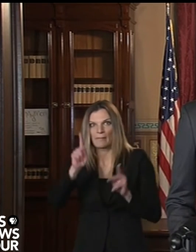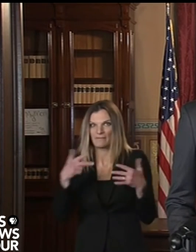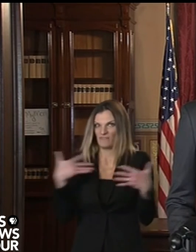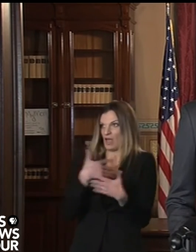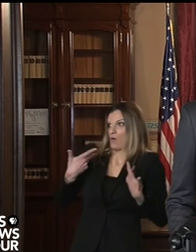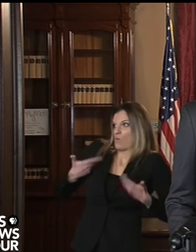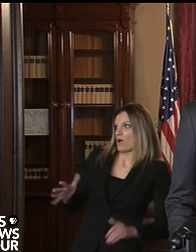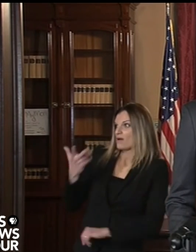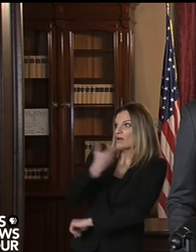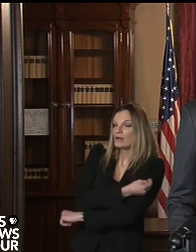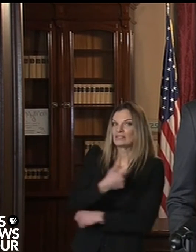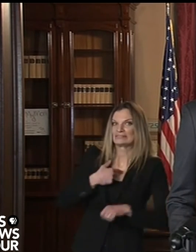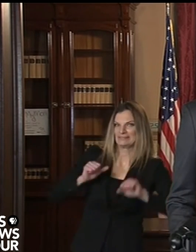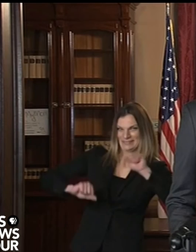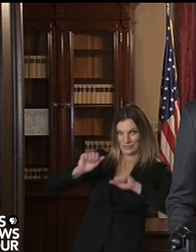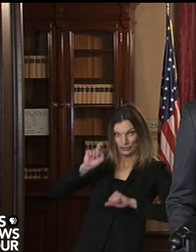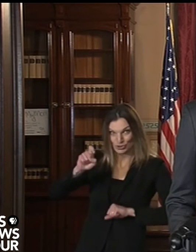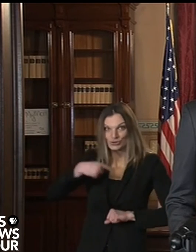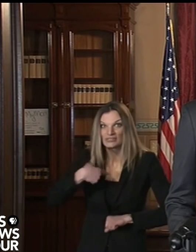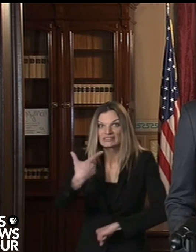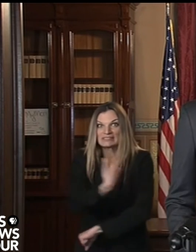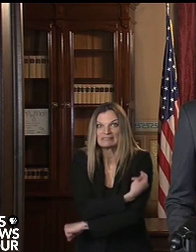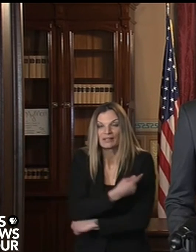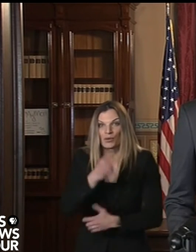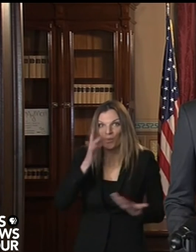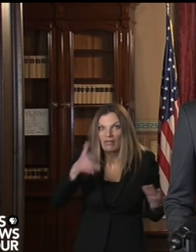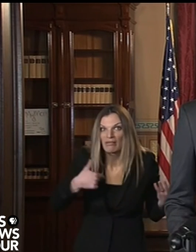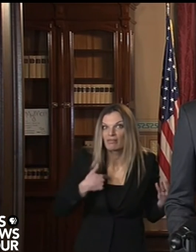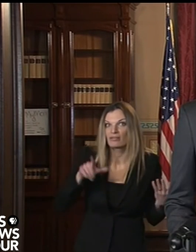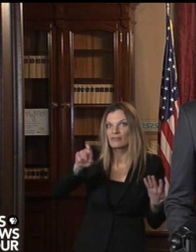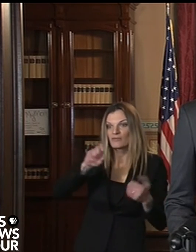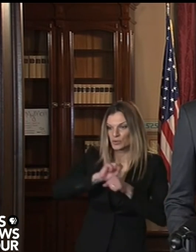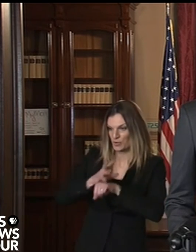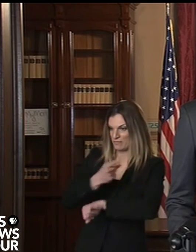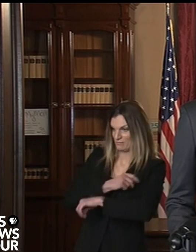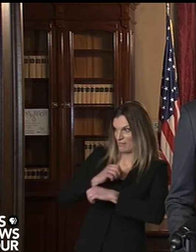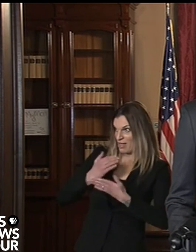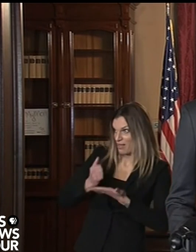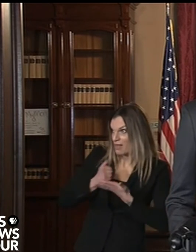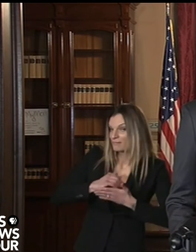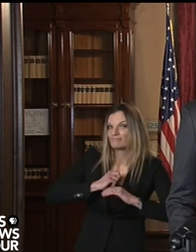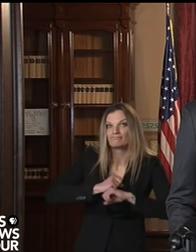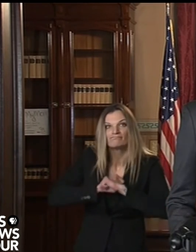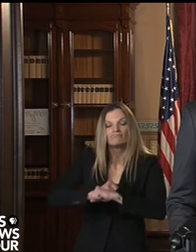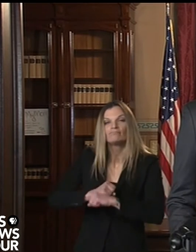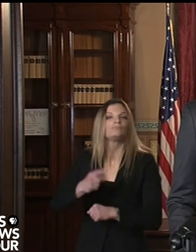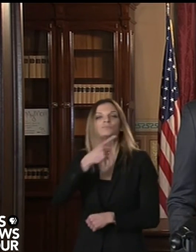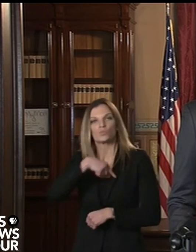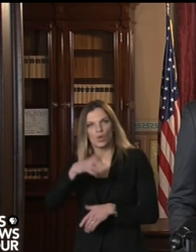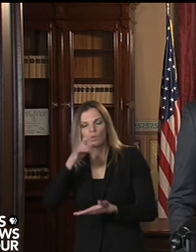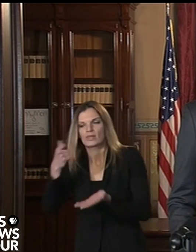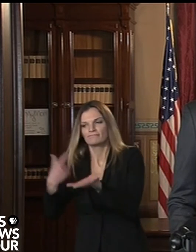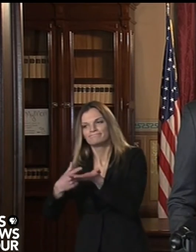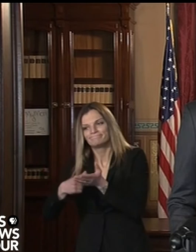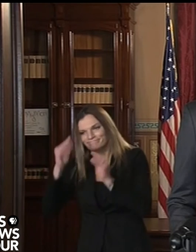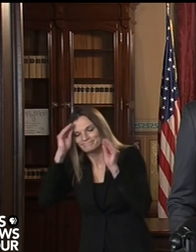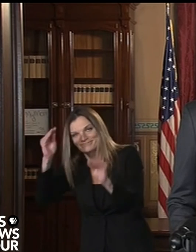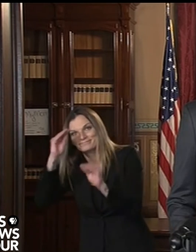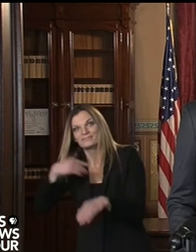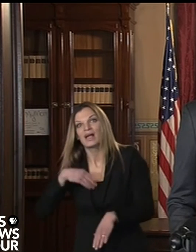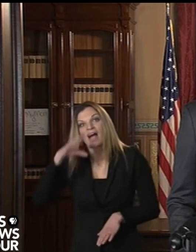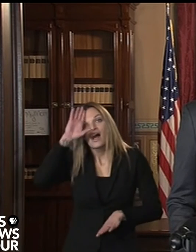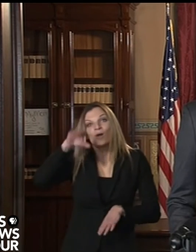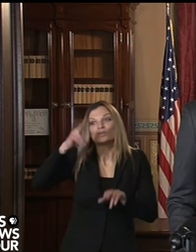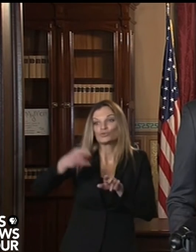and apprehension that exists for many legitimate reasons in communities of color in Michigan. I recognize the